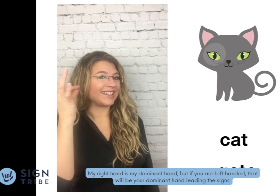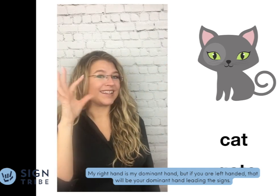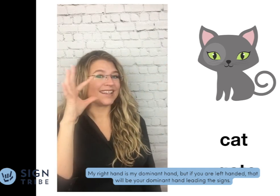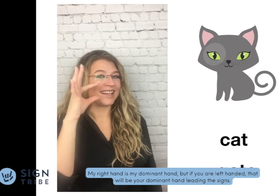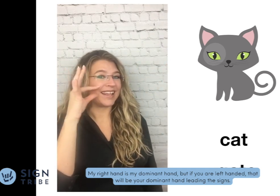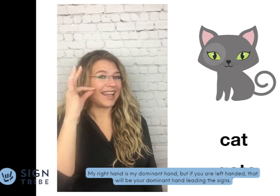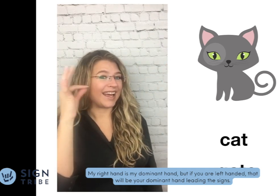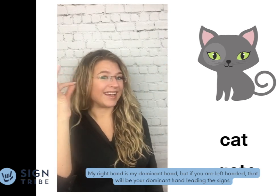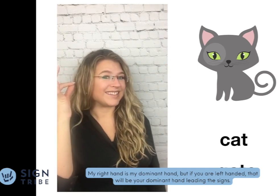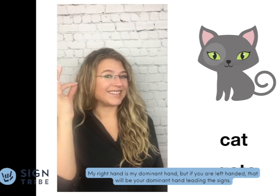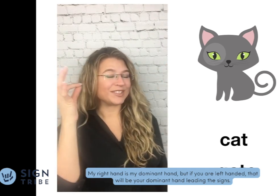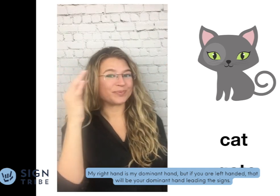cat.